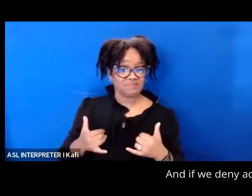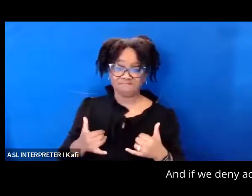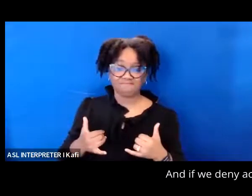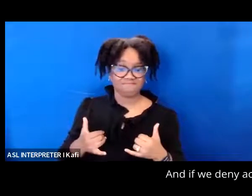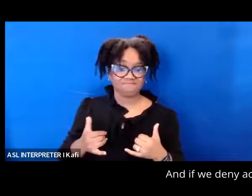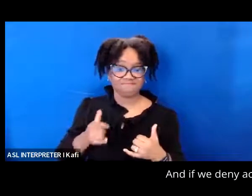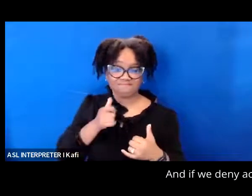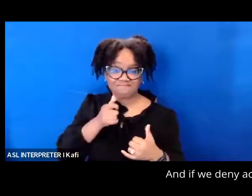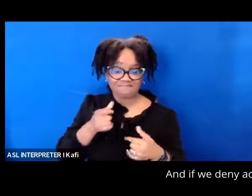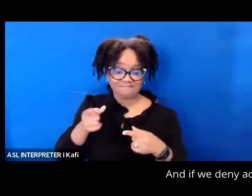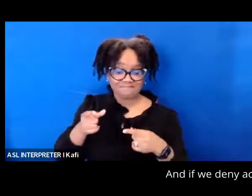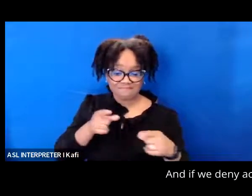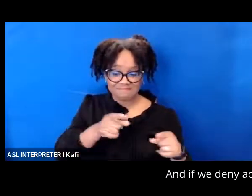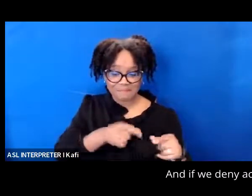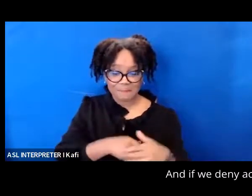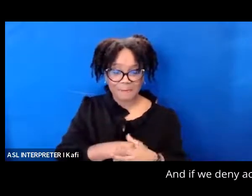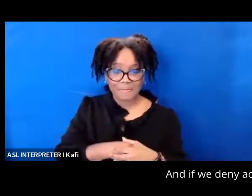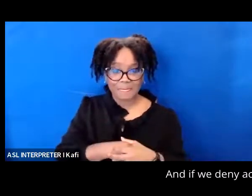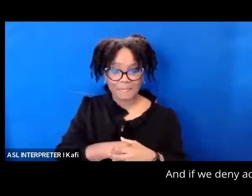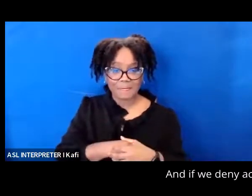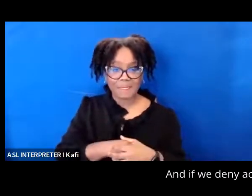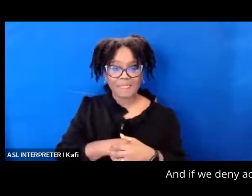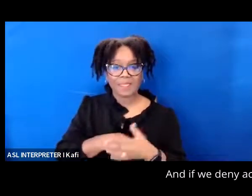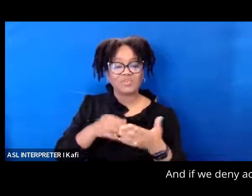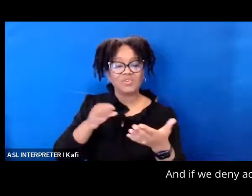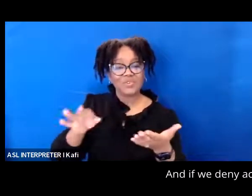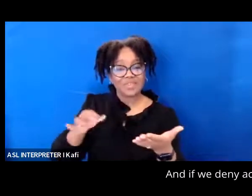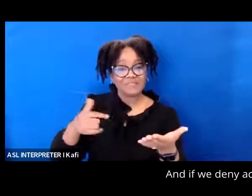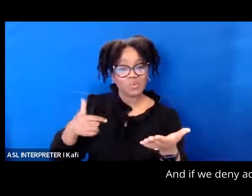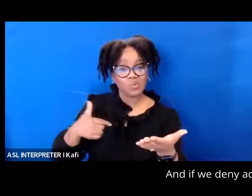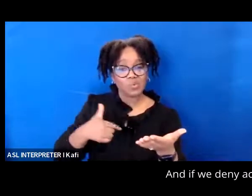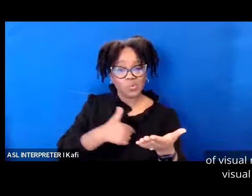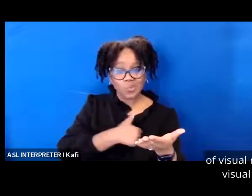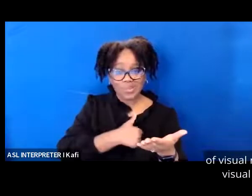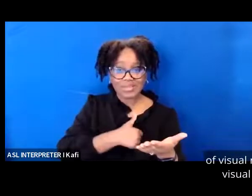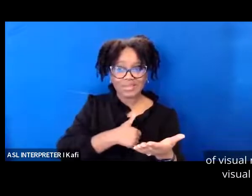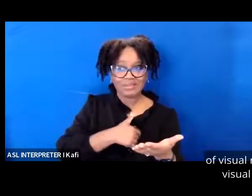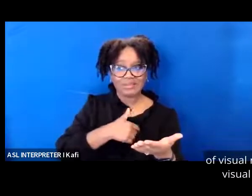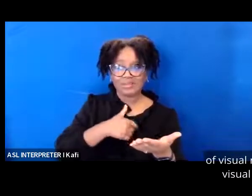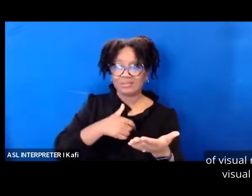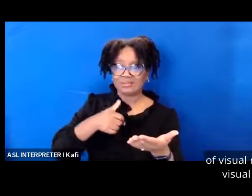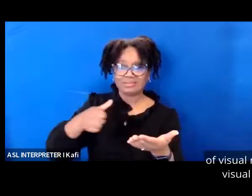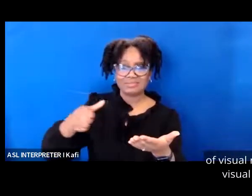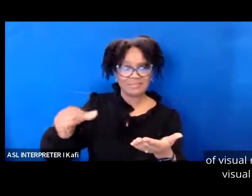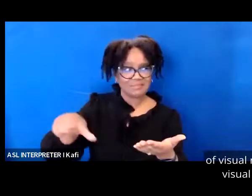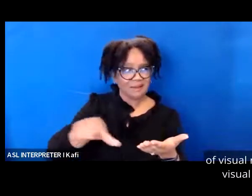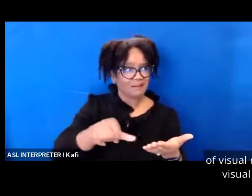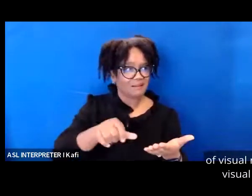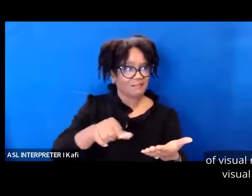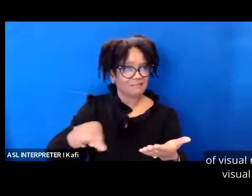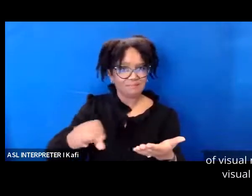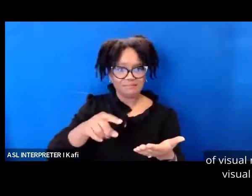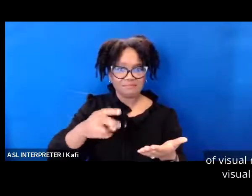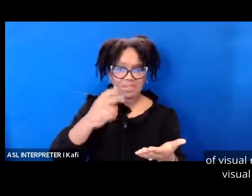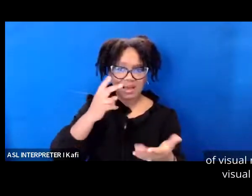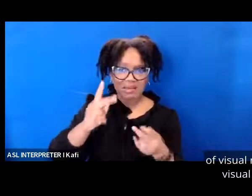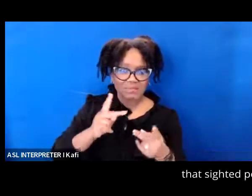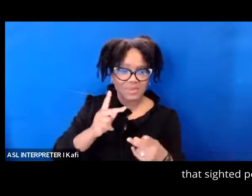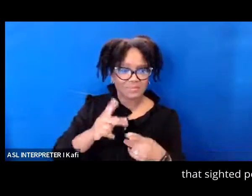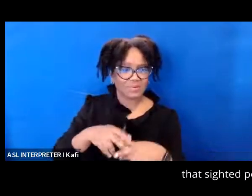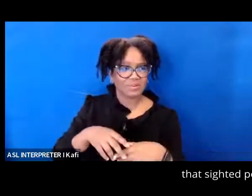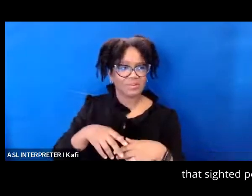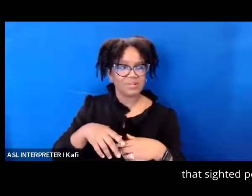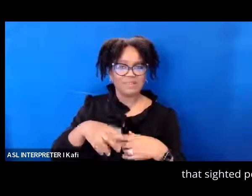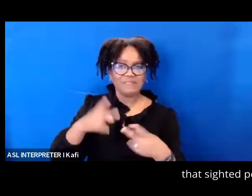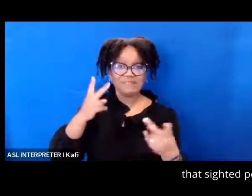if we deny access to blind individuals of visual representations visual information